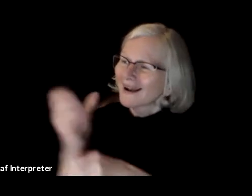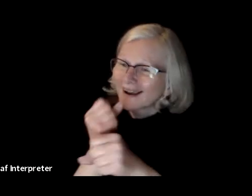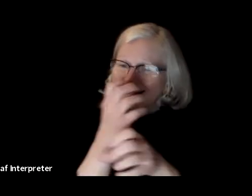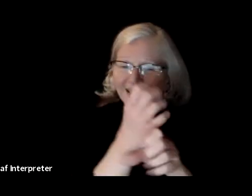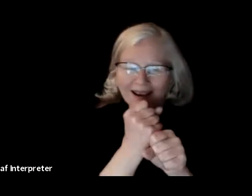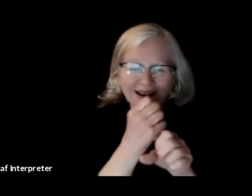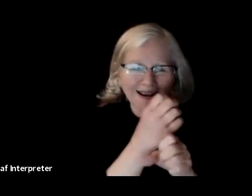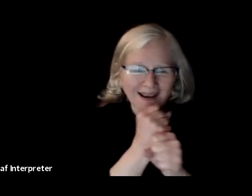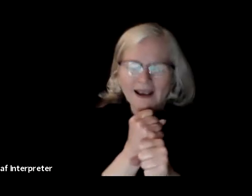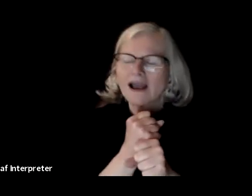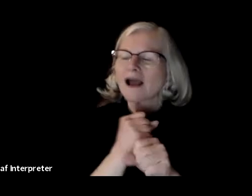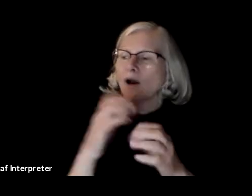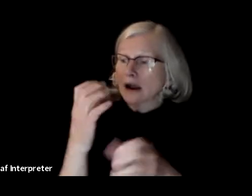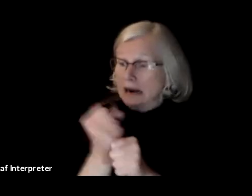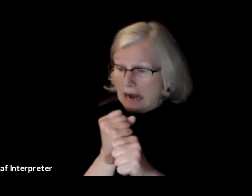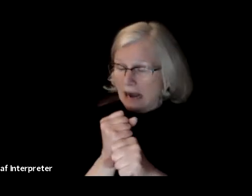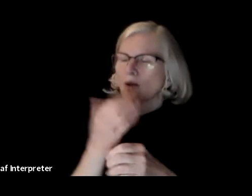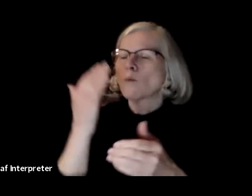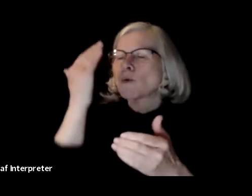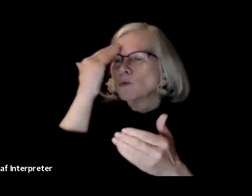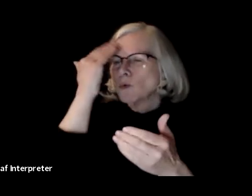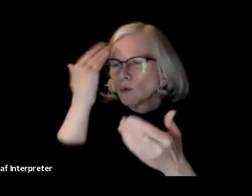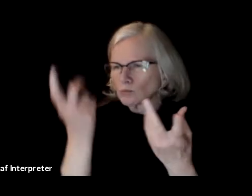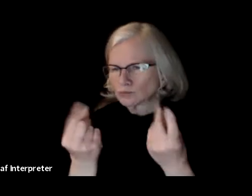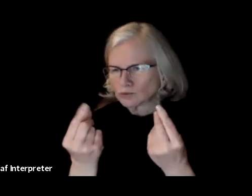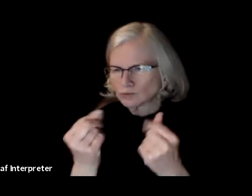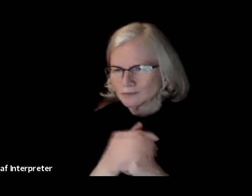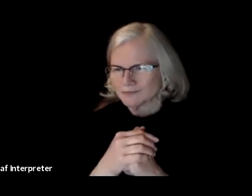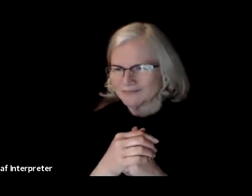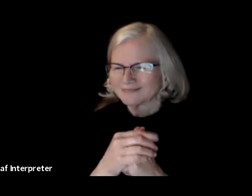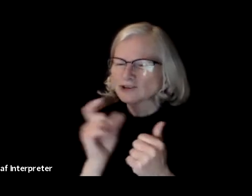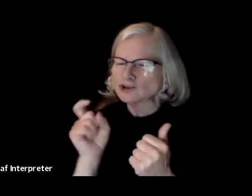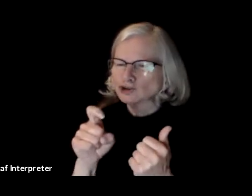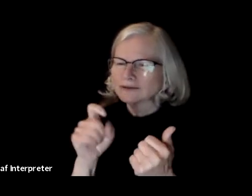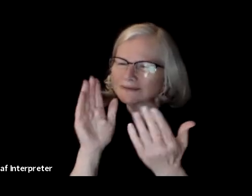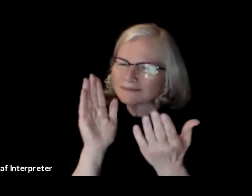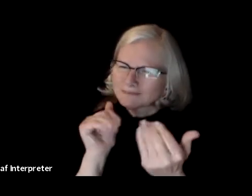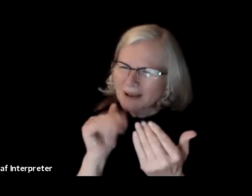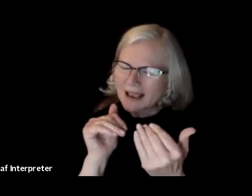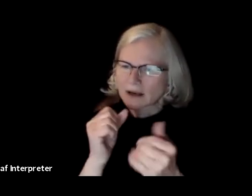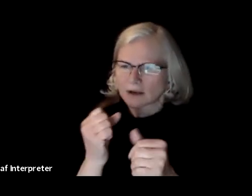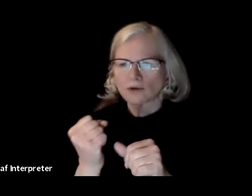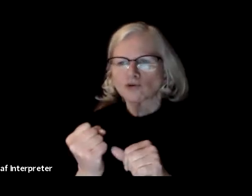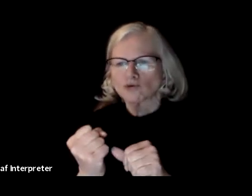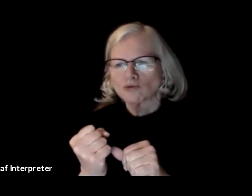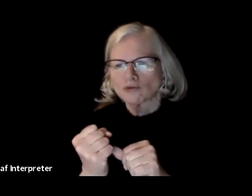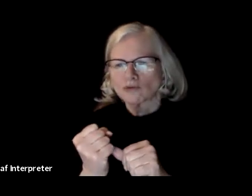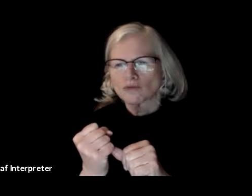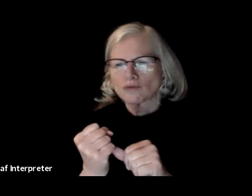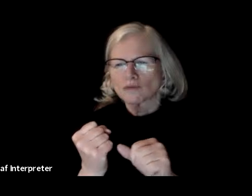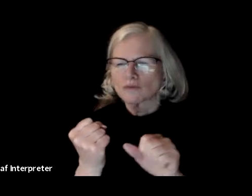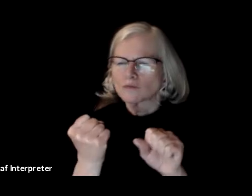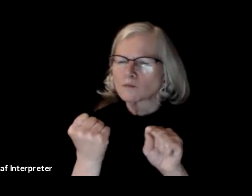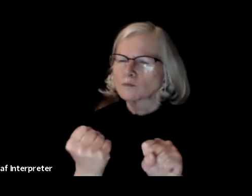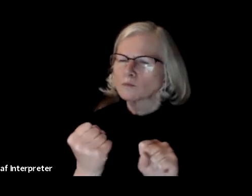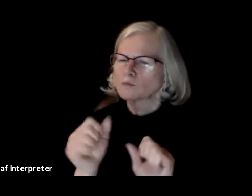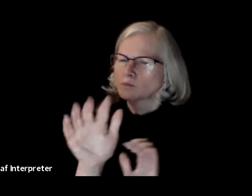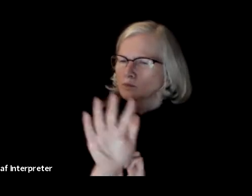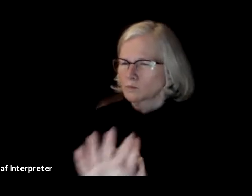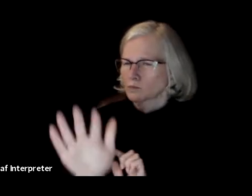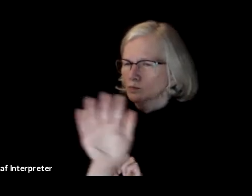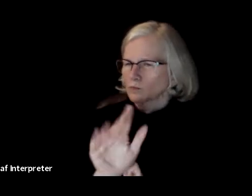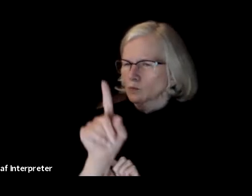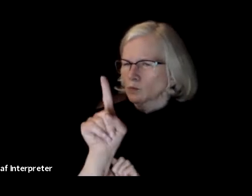that we should expect a strong showing, roughly 100,000 doses a week. But